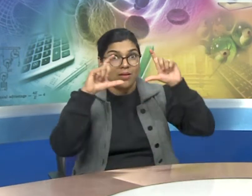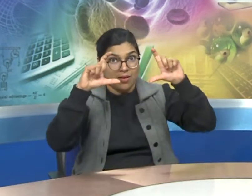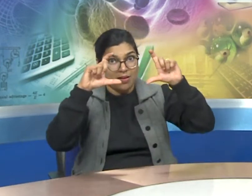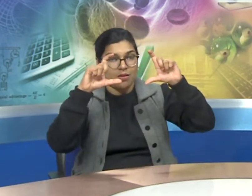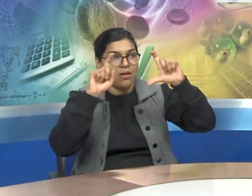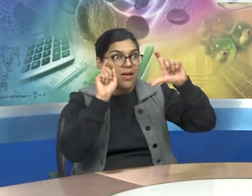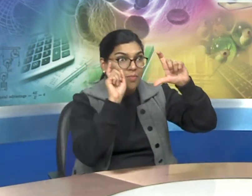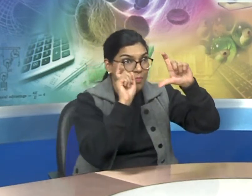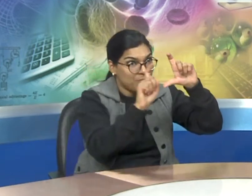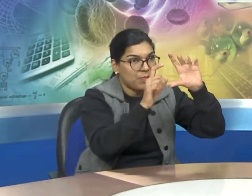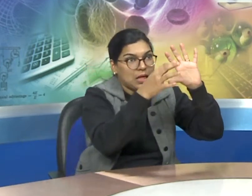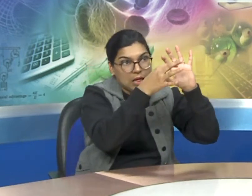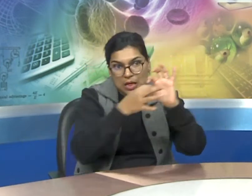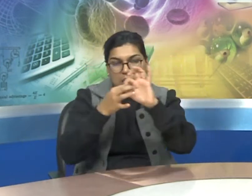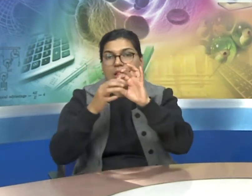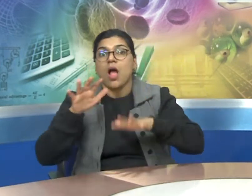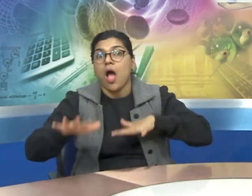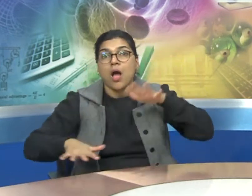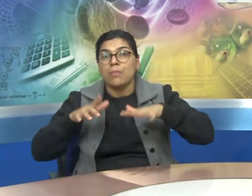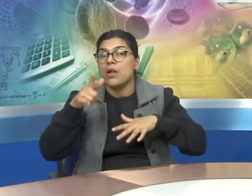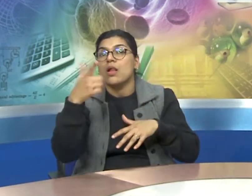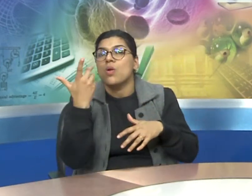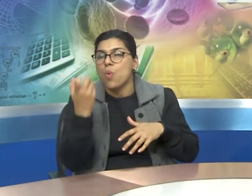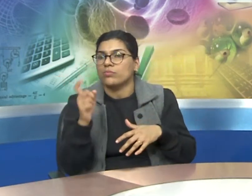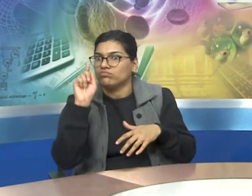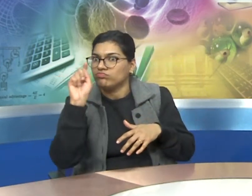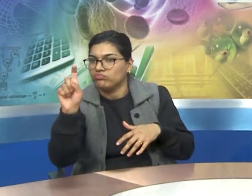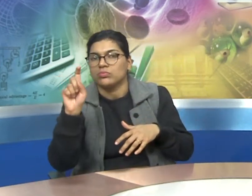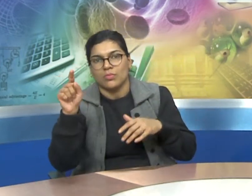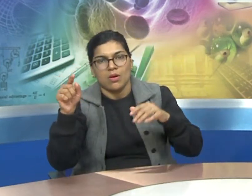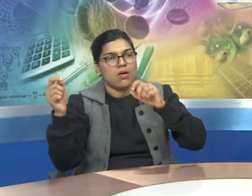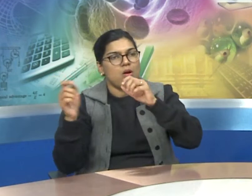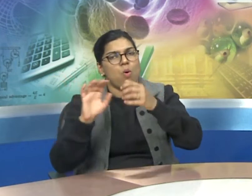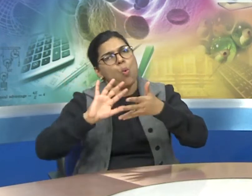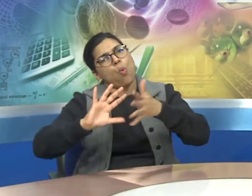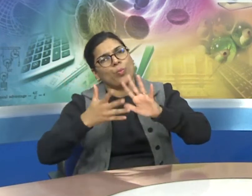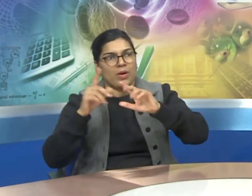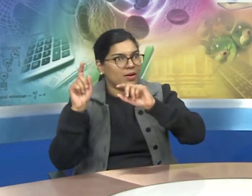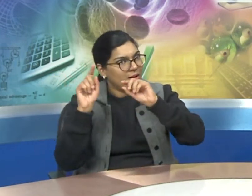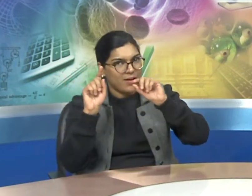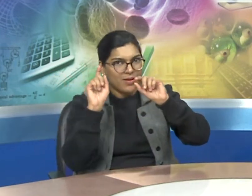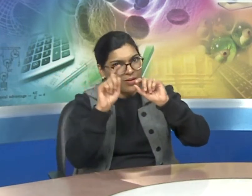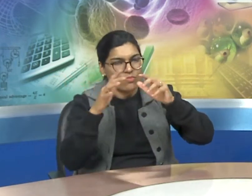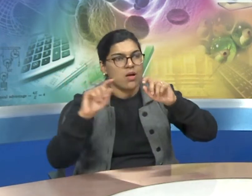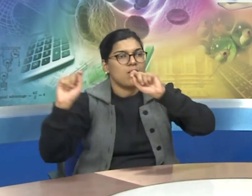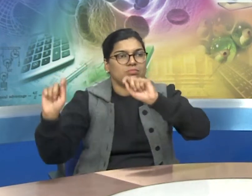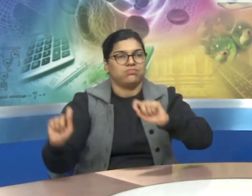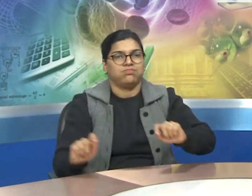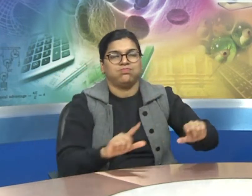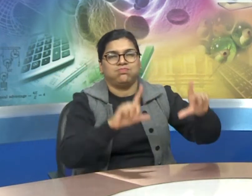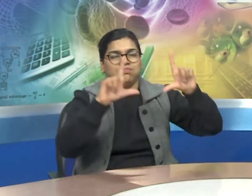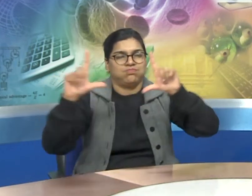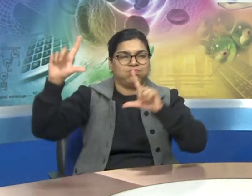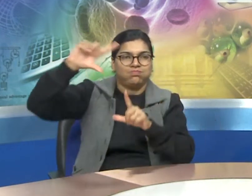available on the software. So you can choose any option as per